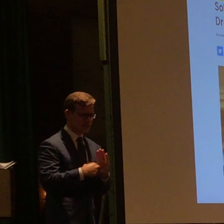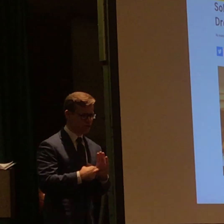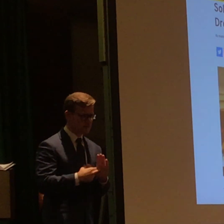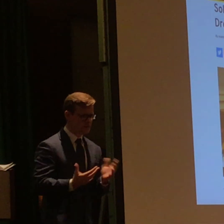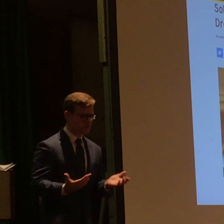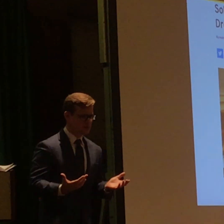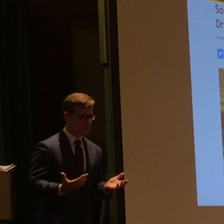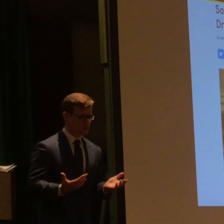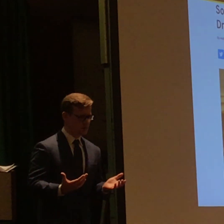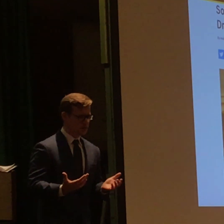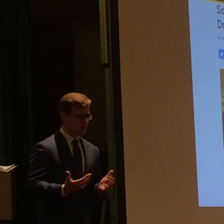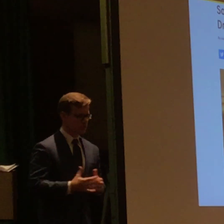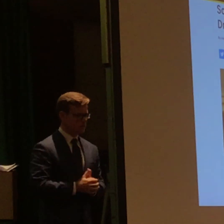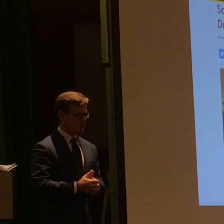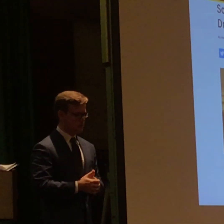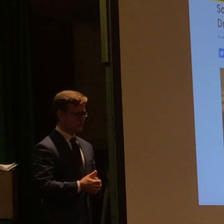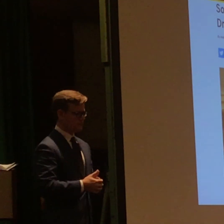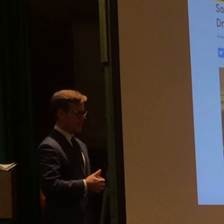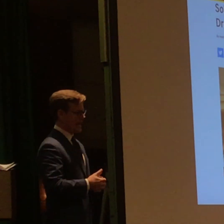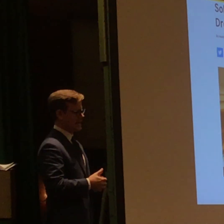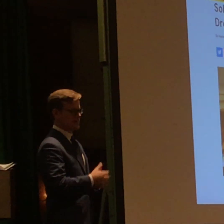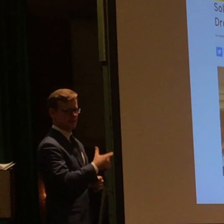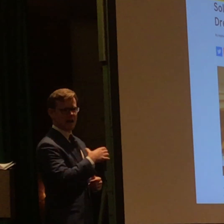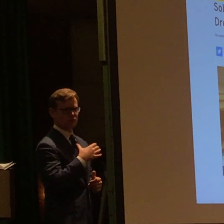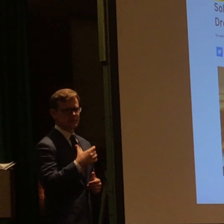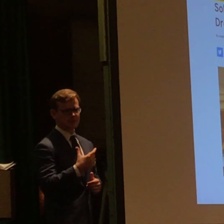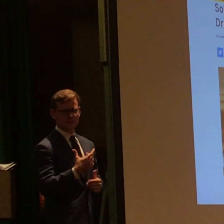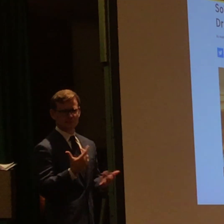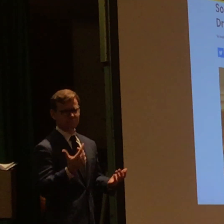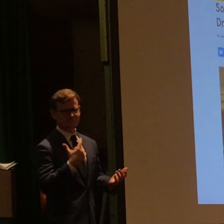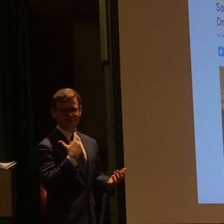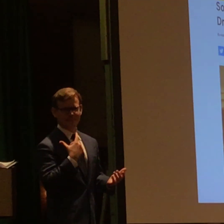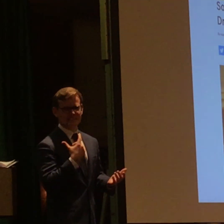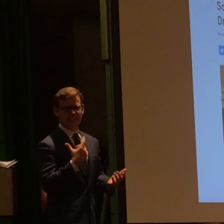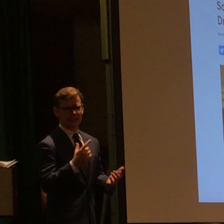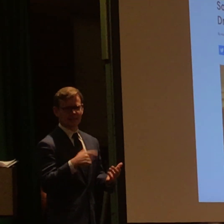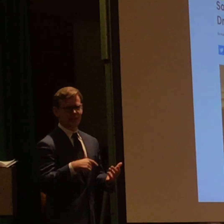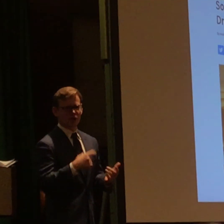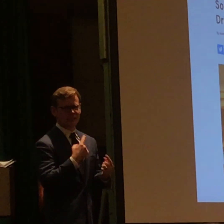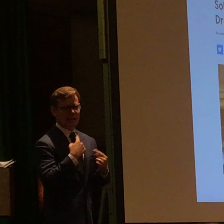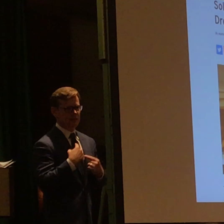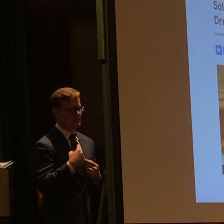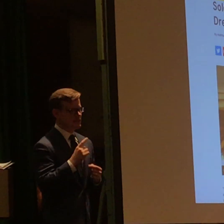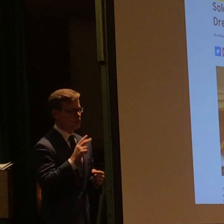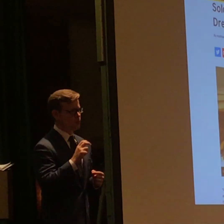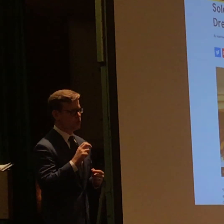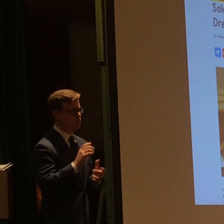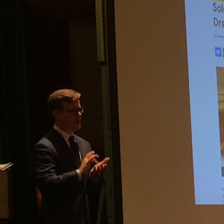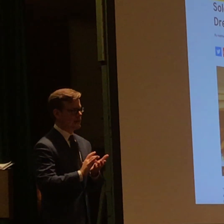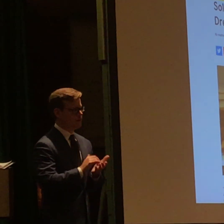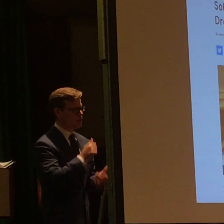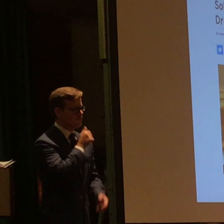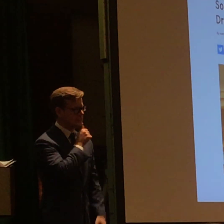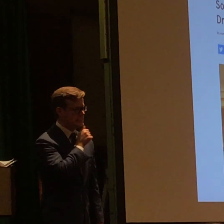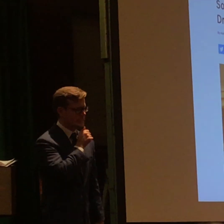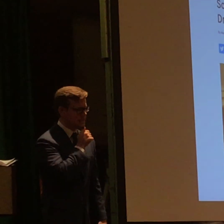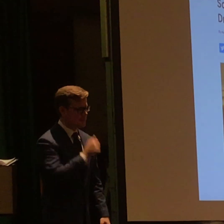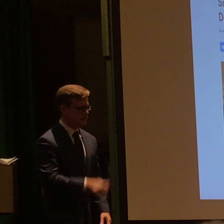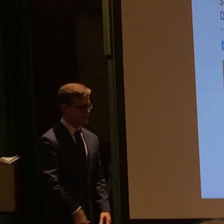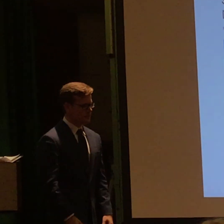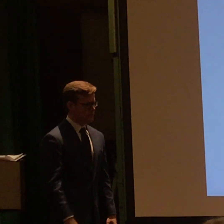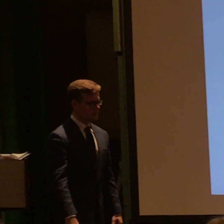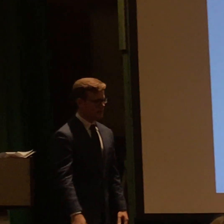the congressional approval? What rules did they apply for that, and how can we access that process? And they said they couldn't tell